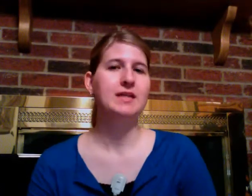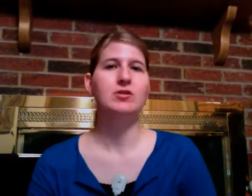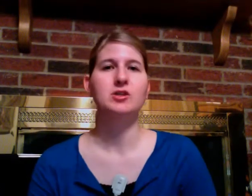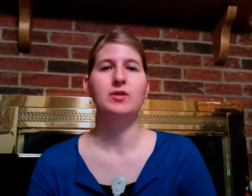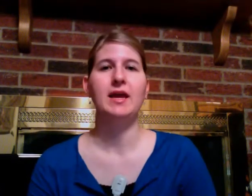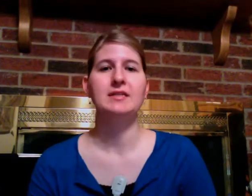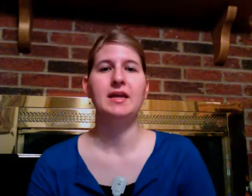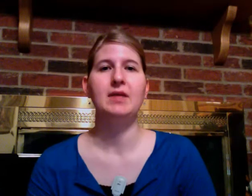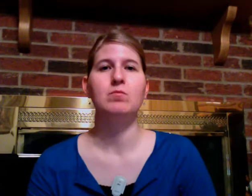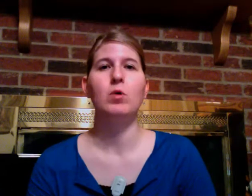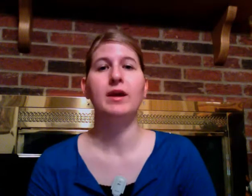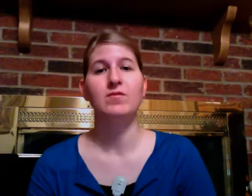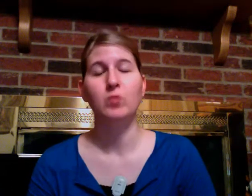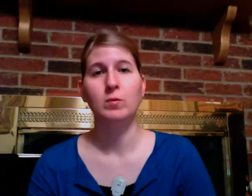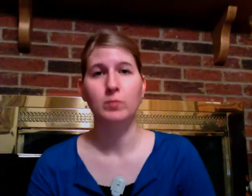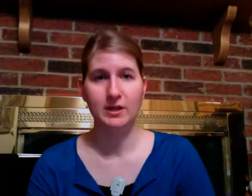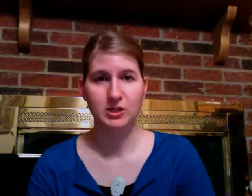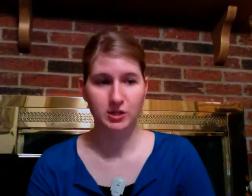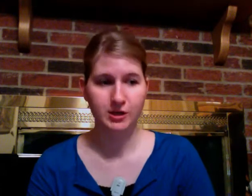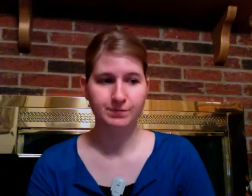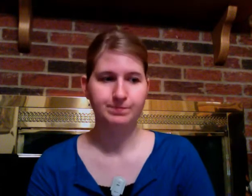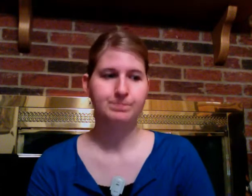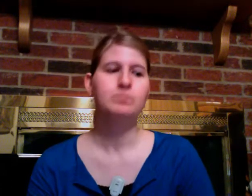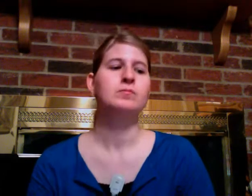to show that it's a more informal register.